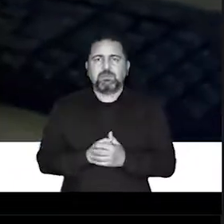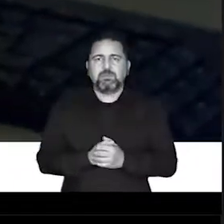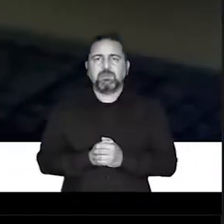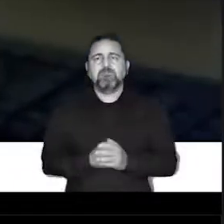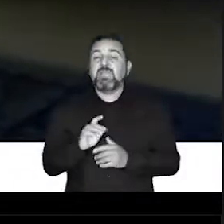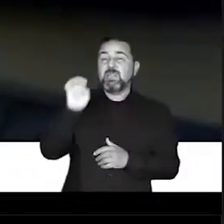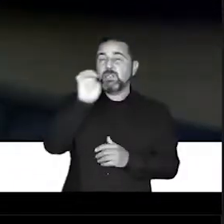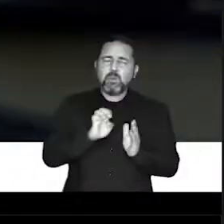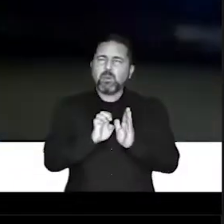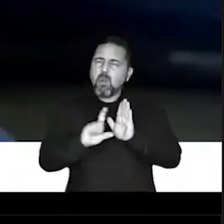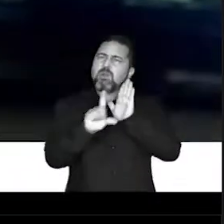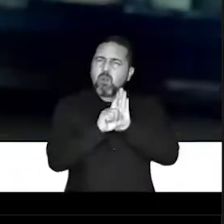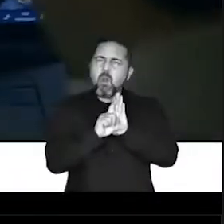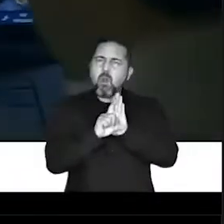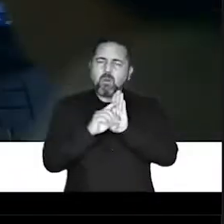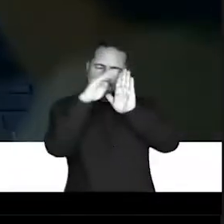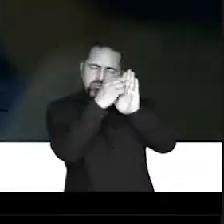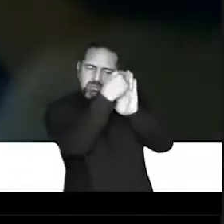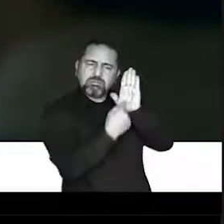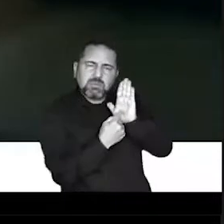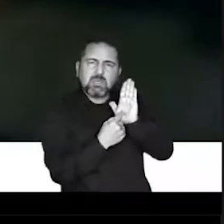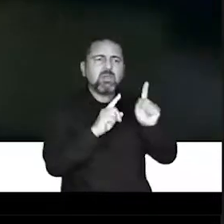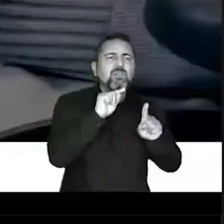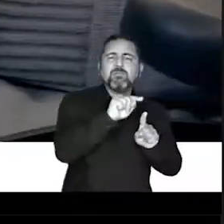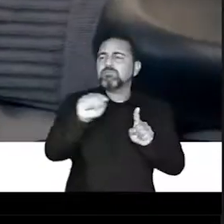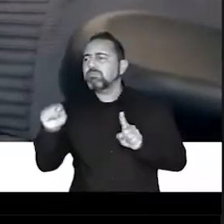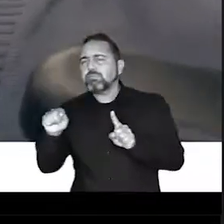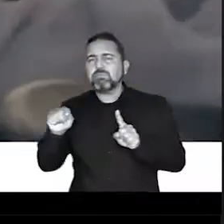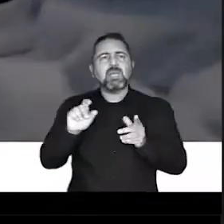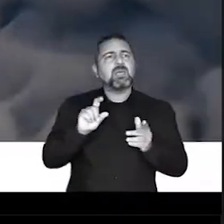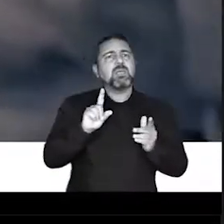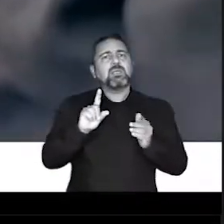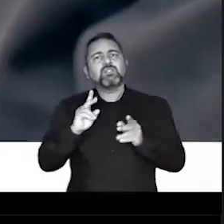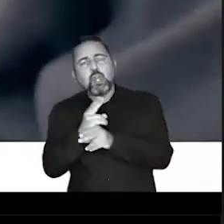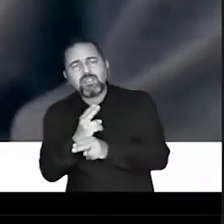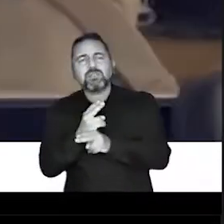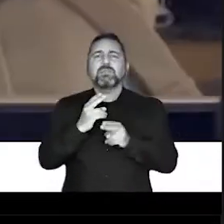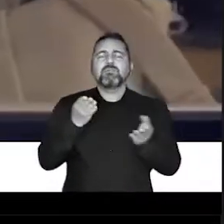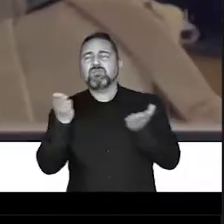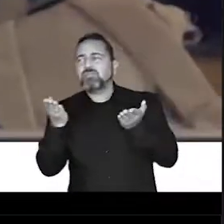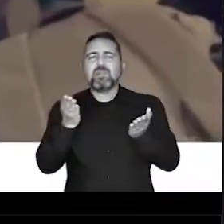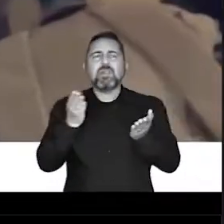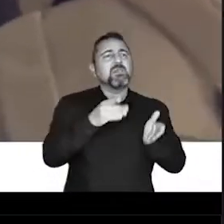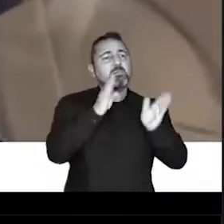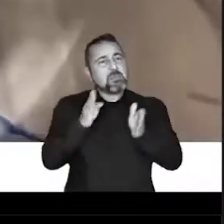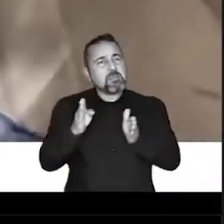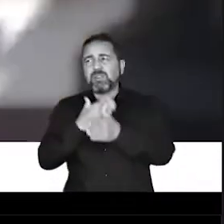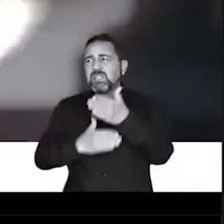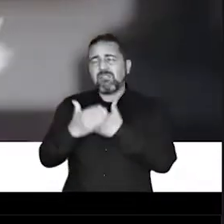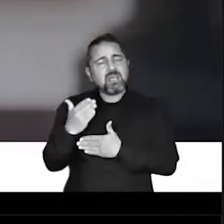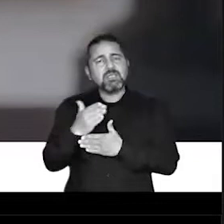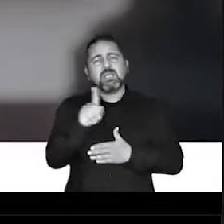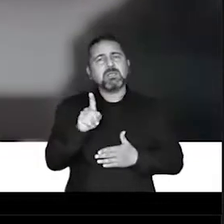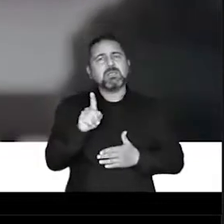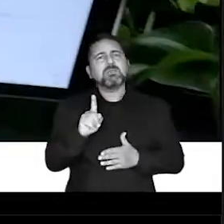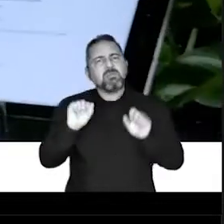for many different purposes. Some people need assistive products to access technology. European legislation insists